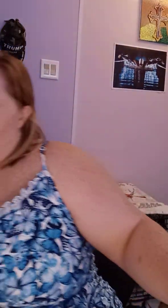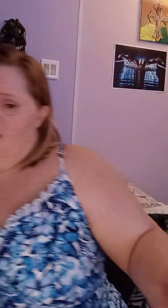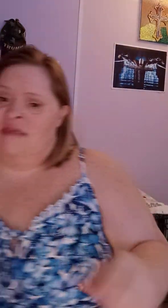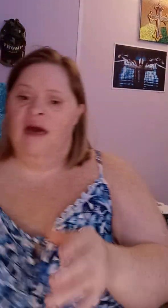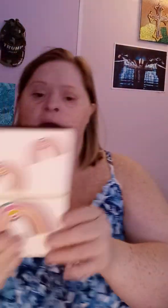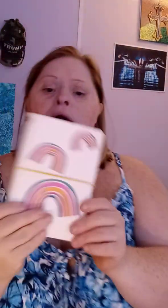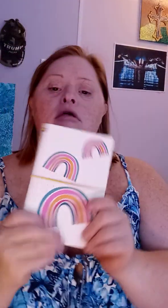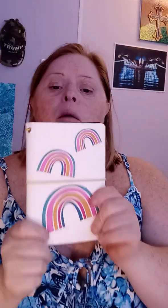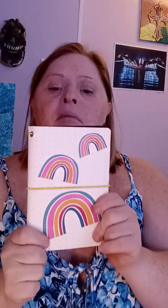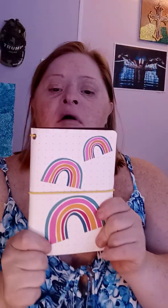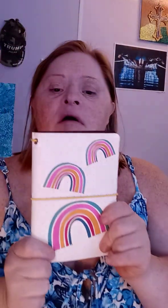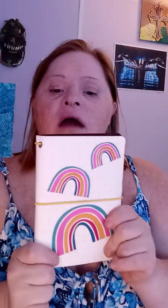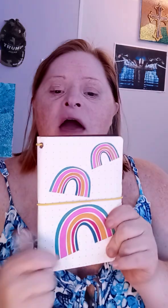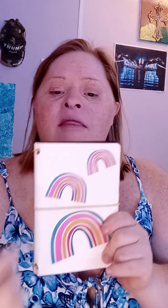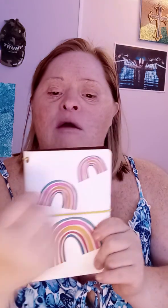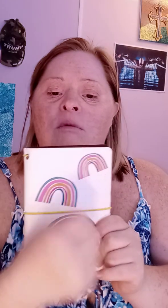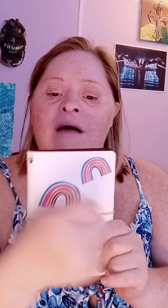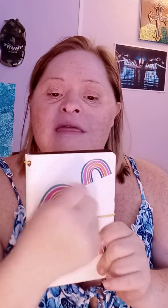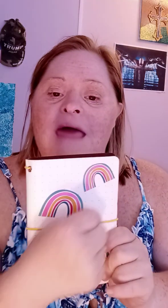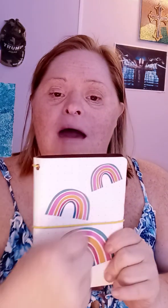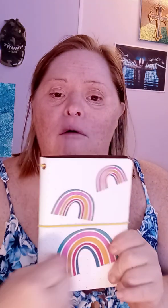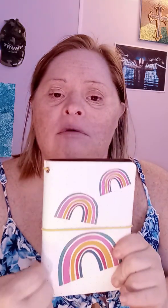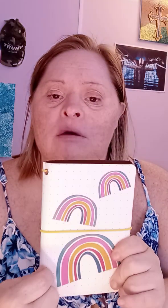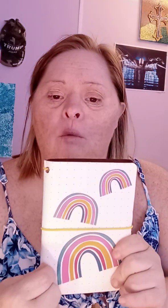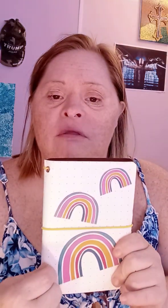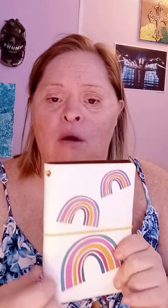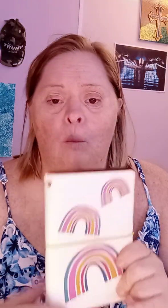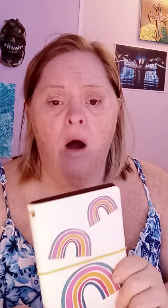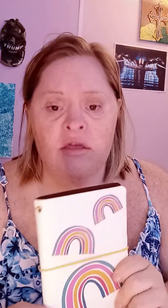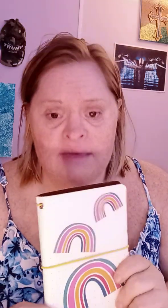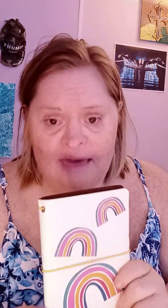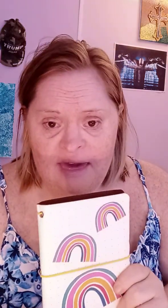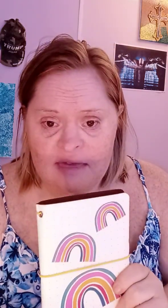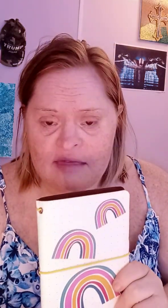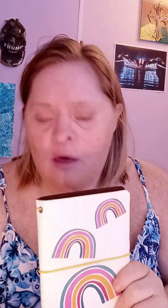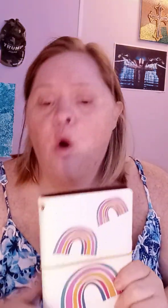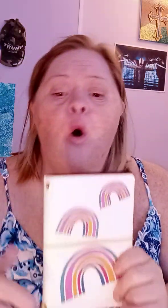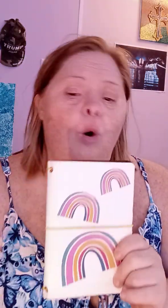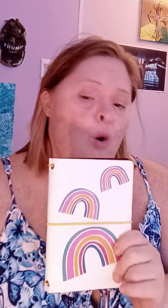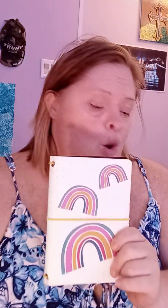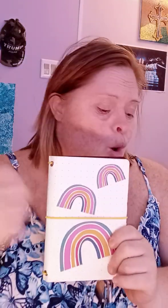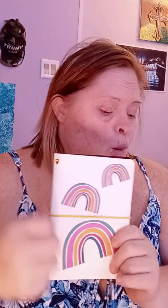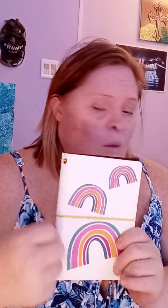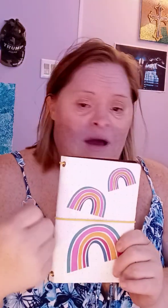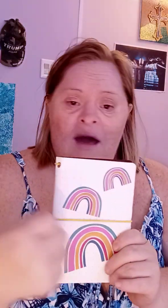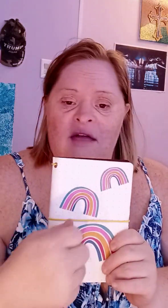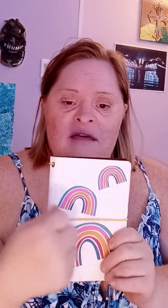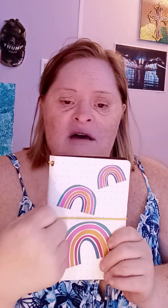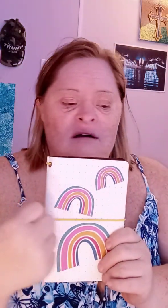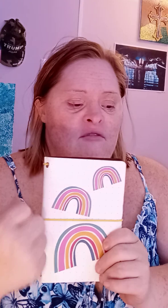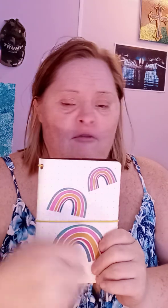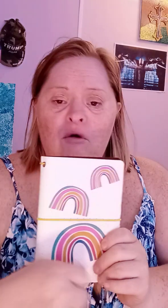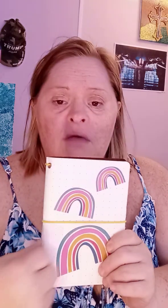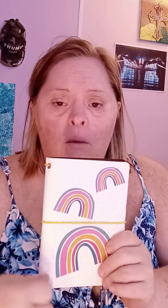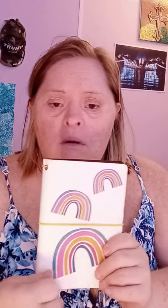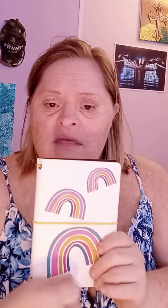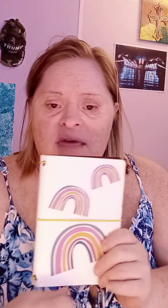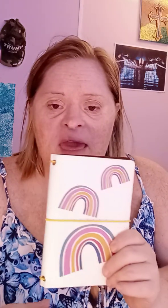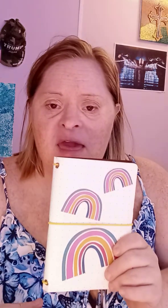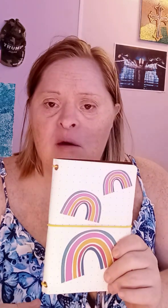Or they take a notebook and they write it down. What they want to eat, what kind of food they want to eat,